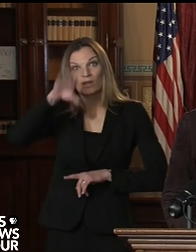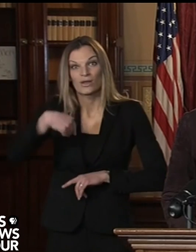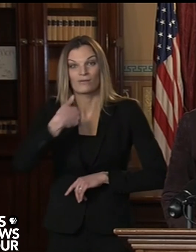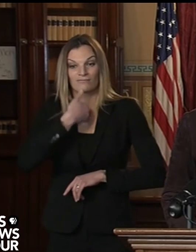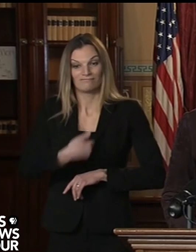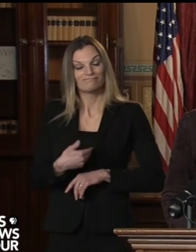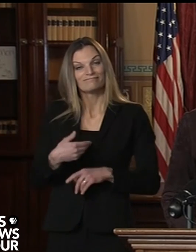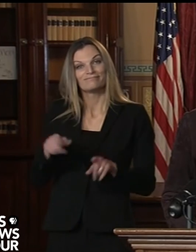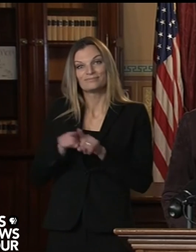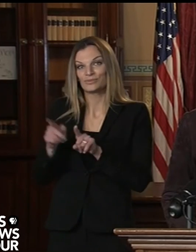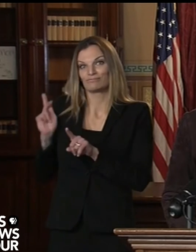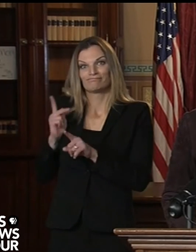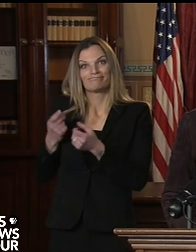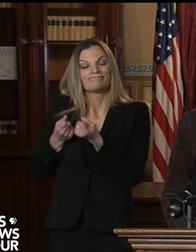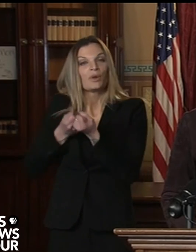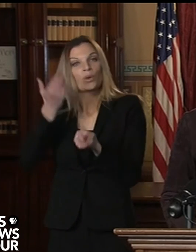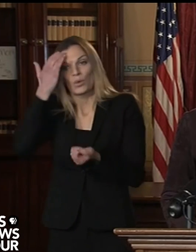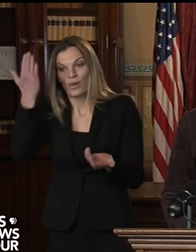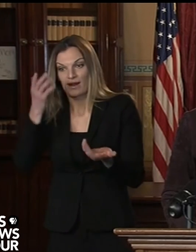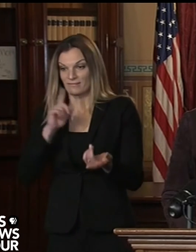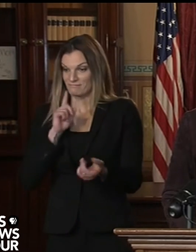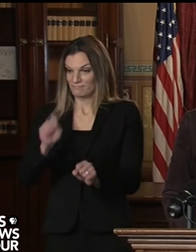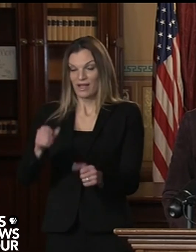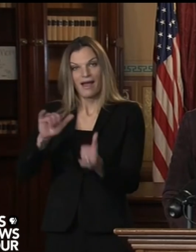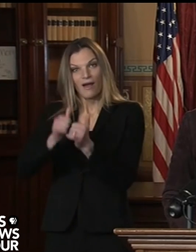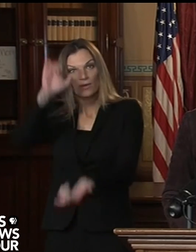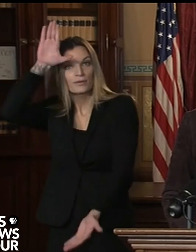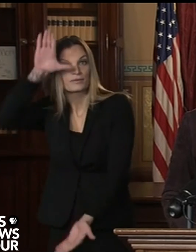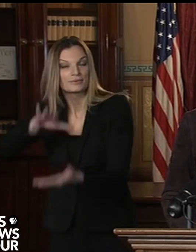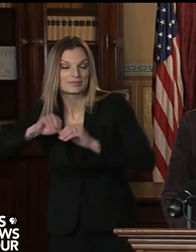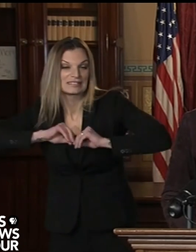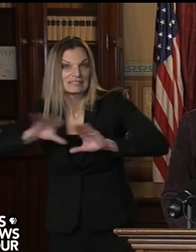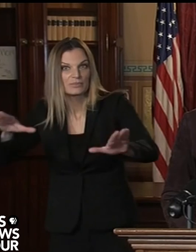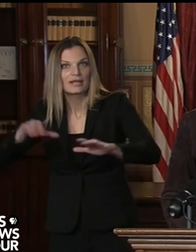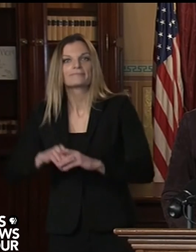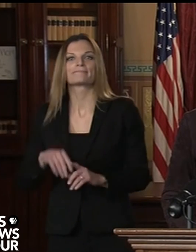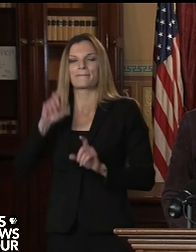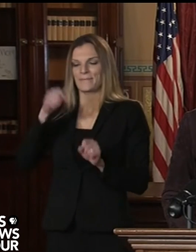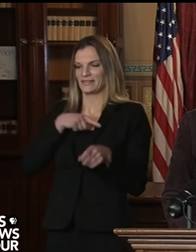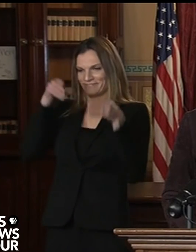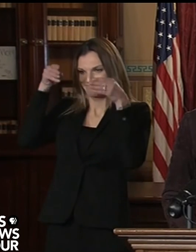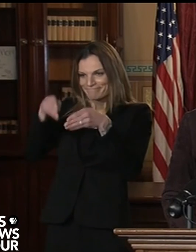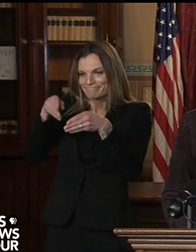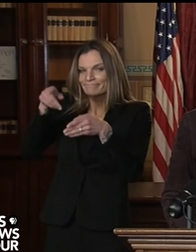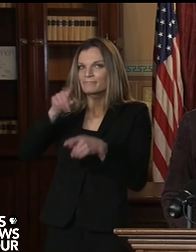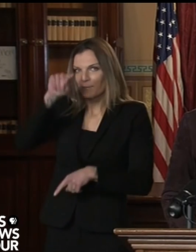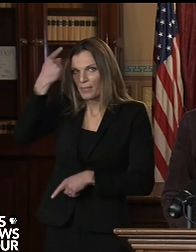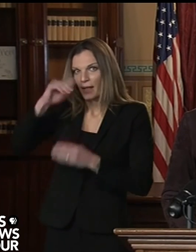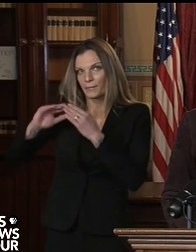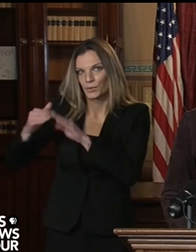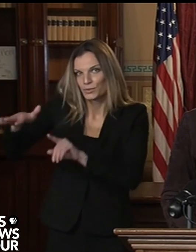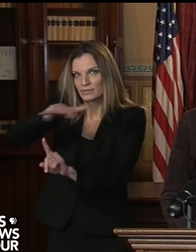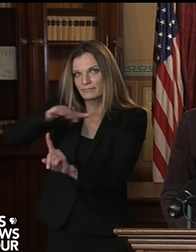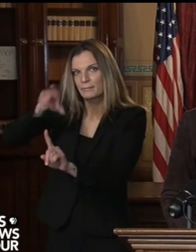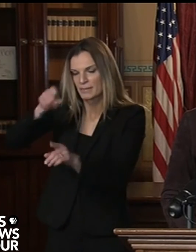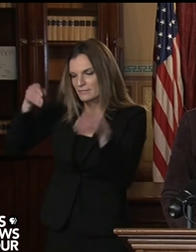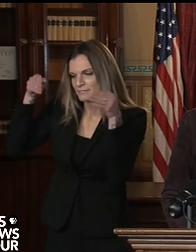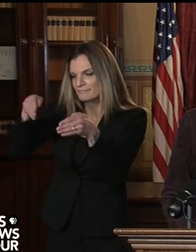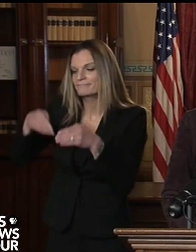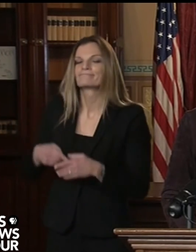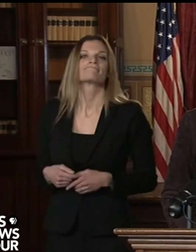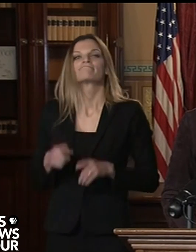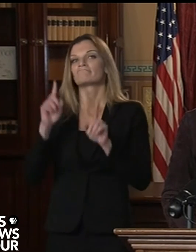this virus and save lives without putting a direct focus on its impact on black communities. So we got to